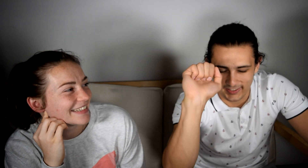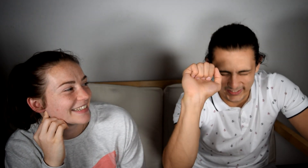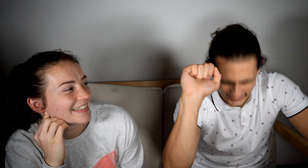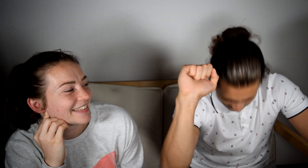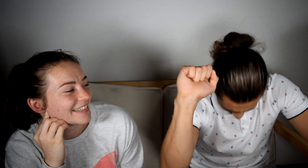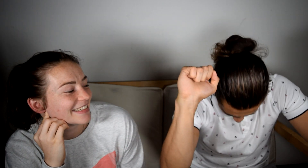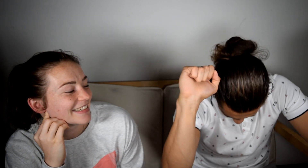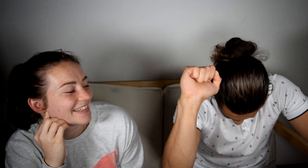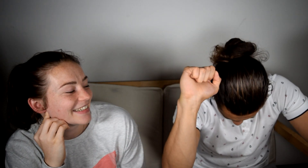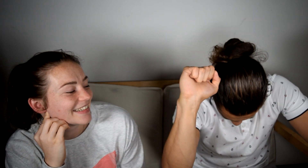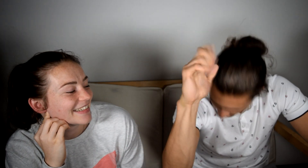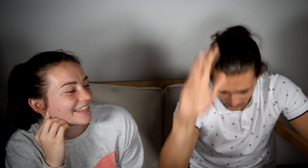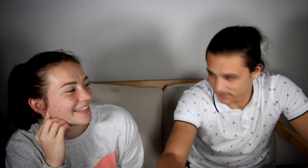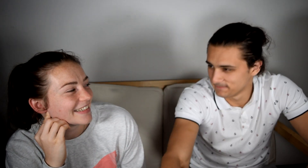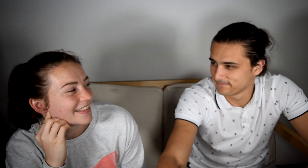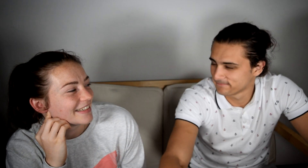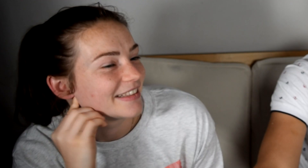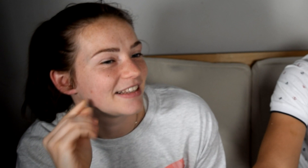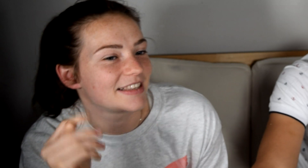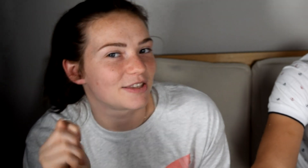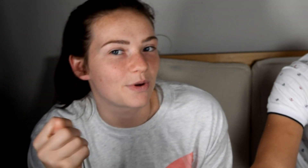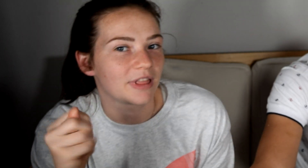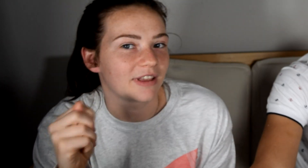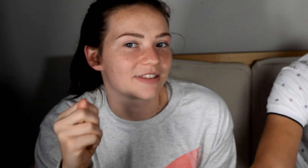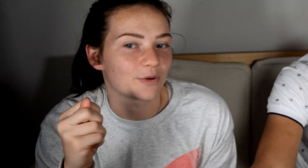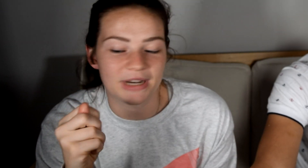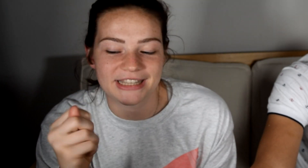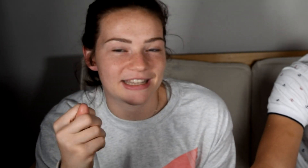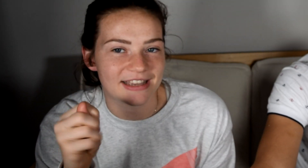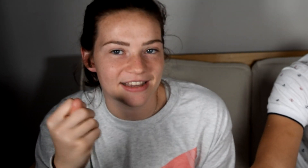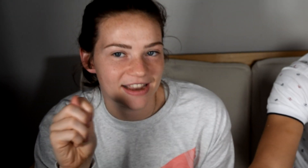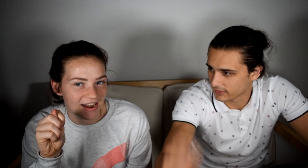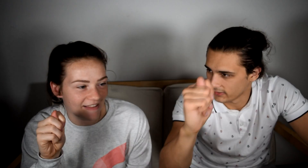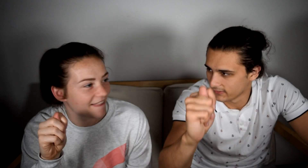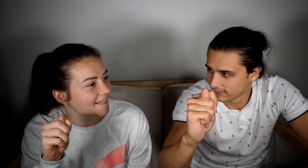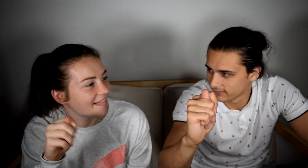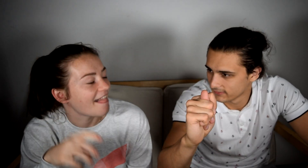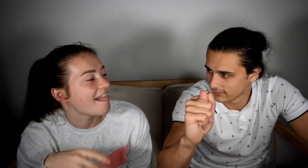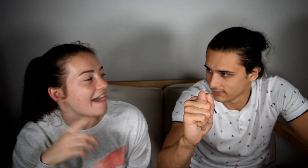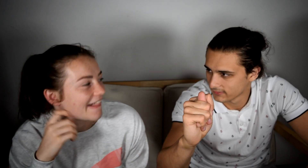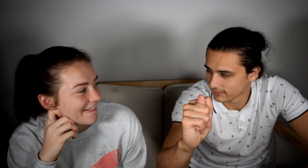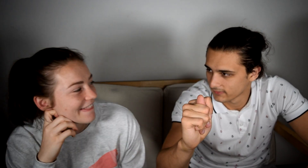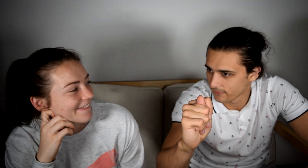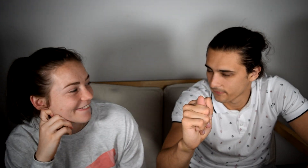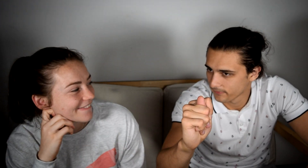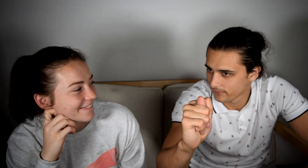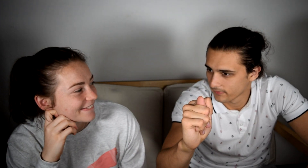T. I don't know. This is toilet, so what is T? T. Yeah.